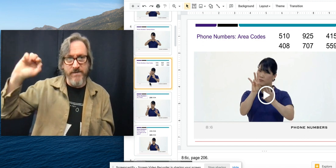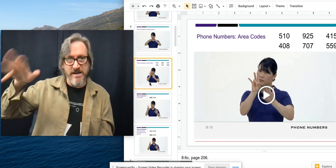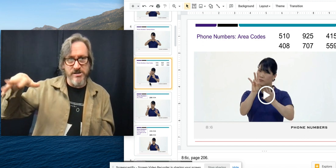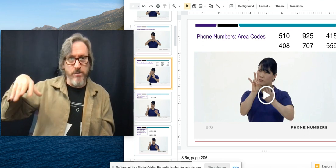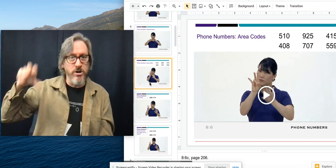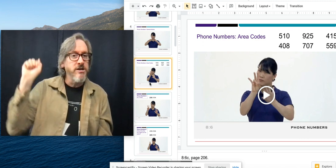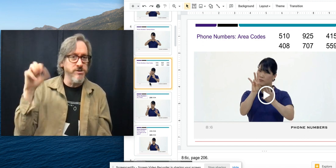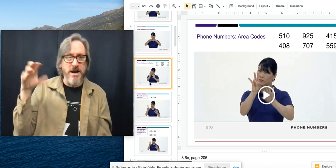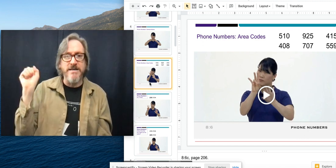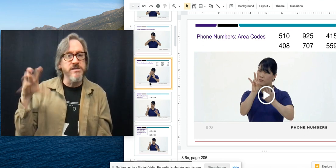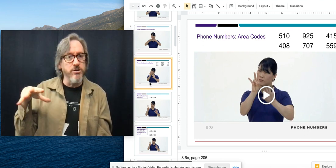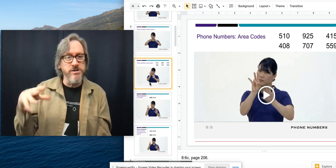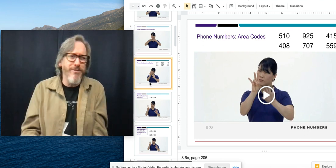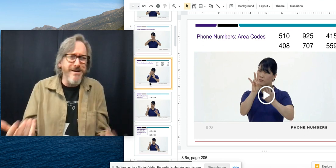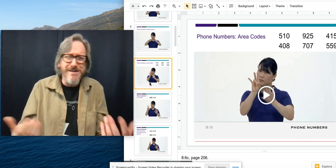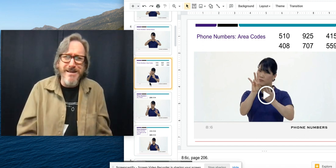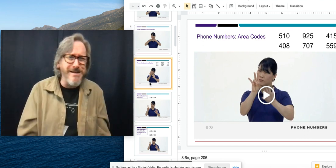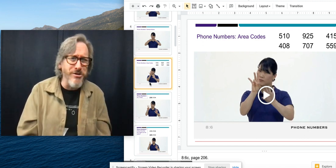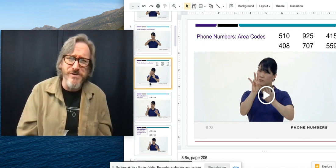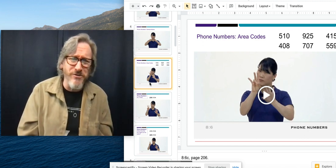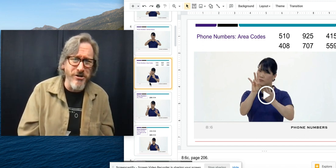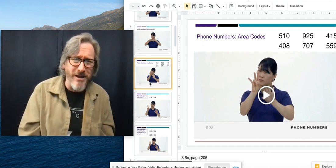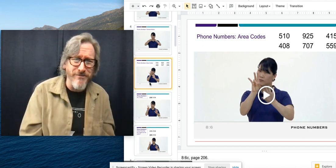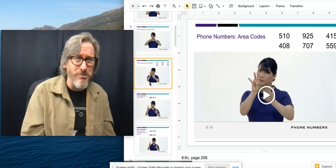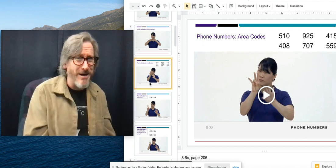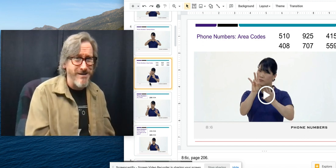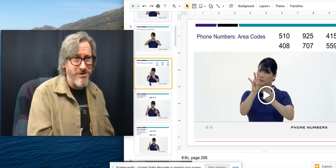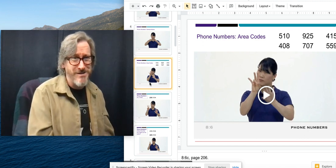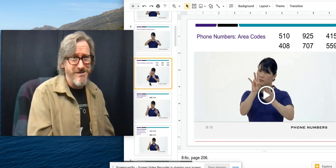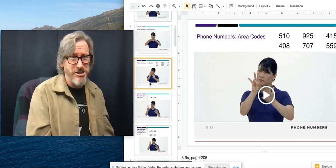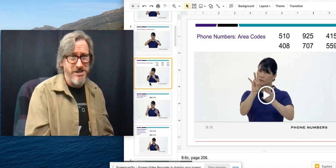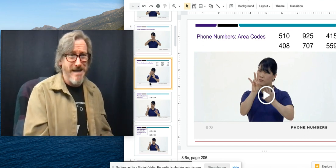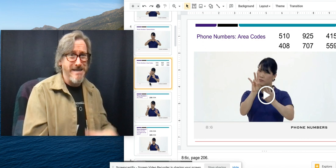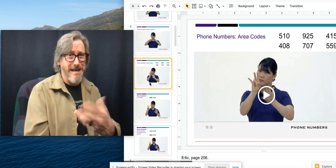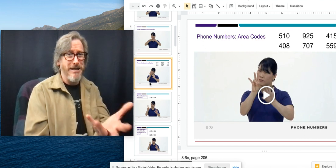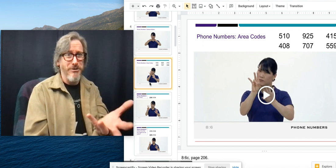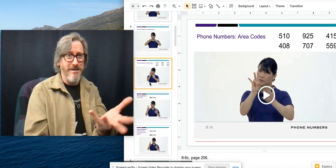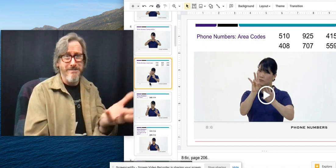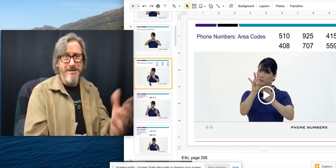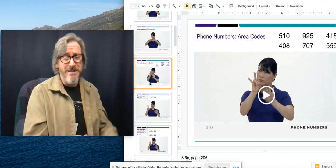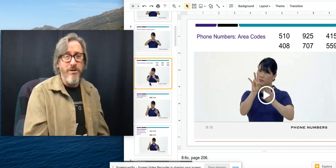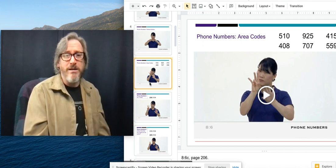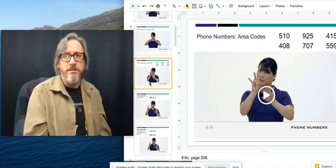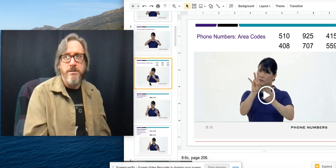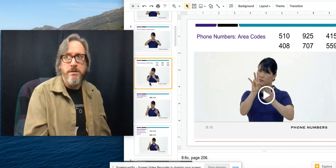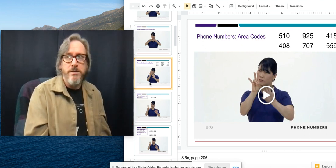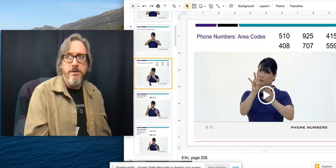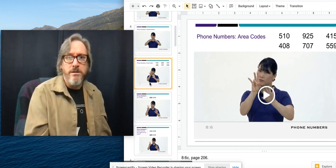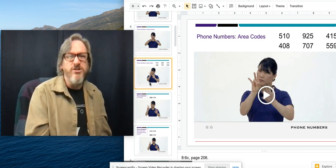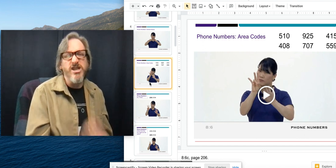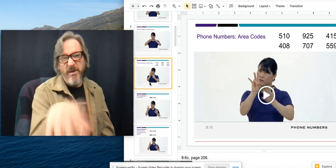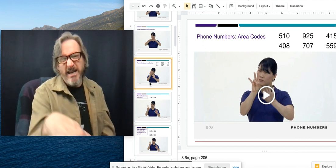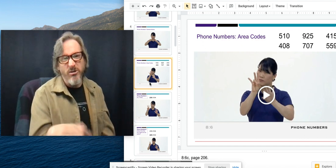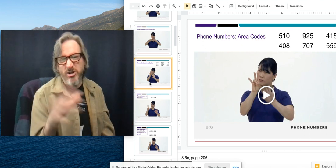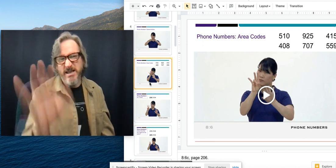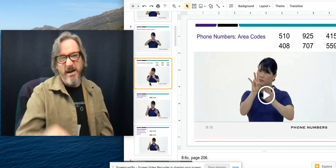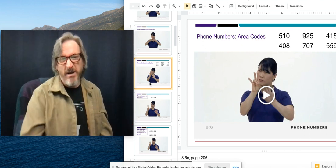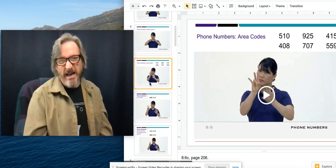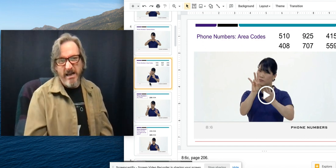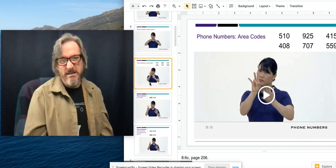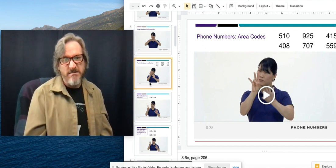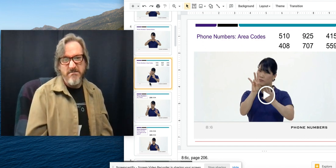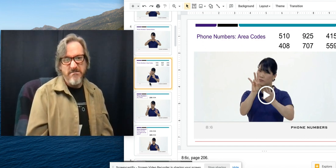time and that's their number, just practice those. Practice the things that are useful in your life. Don't practice ones just because I say to do it. Well, trust me, don't